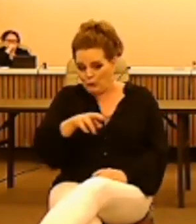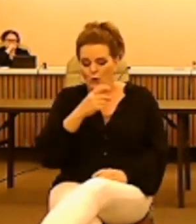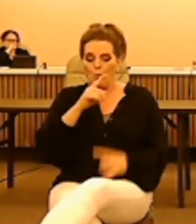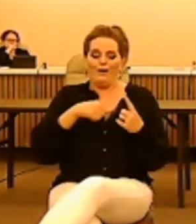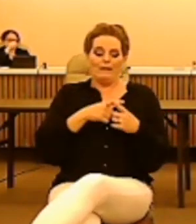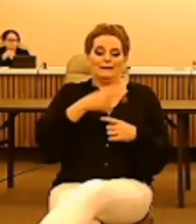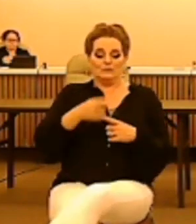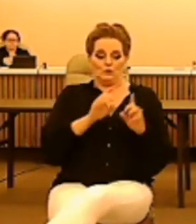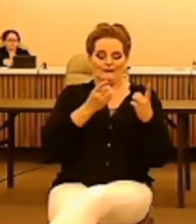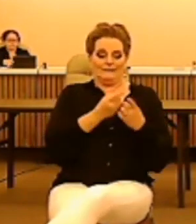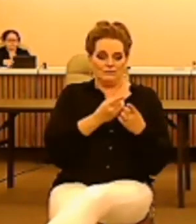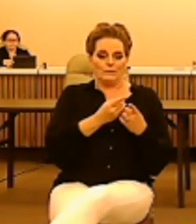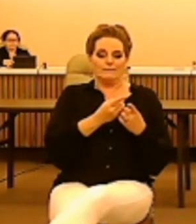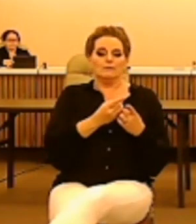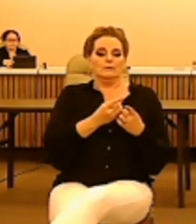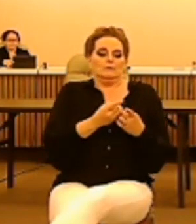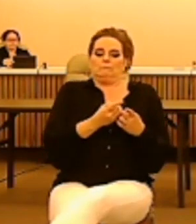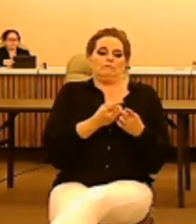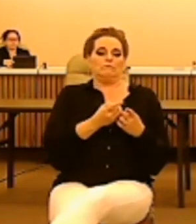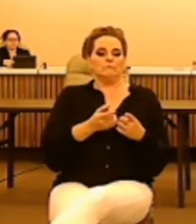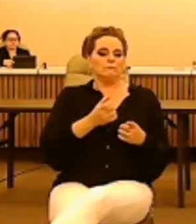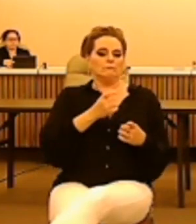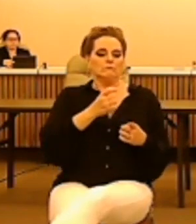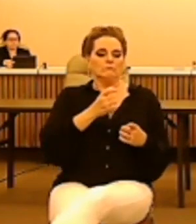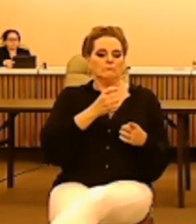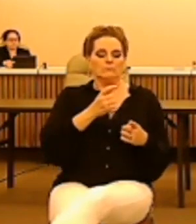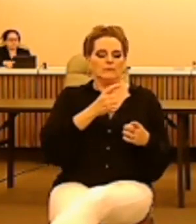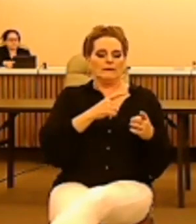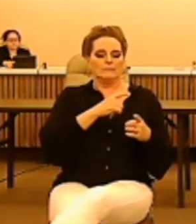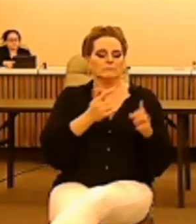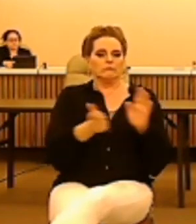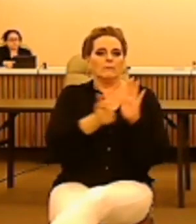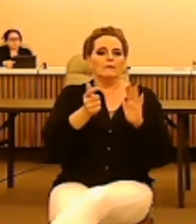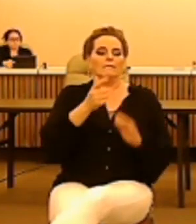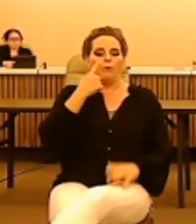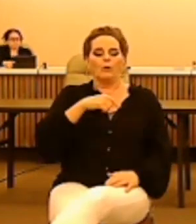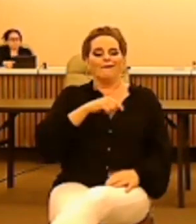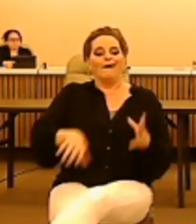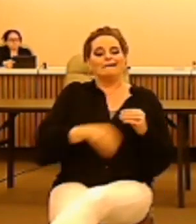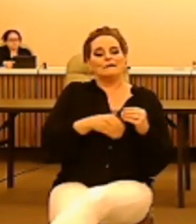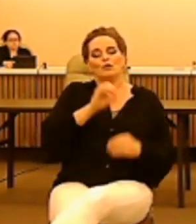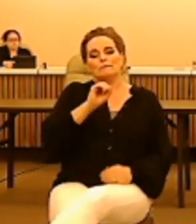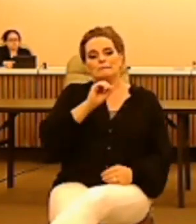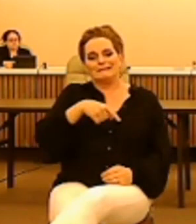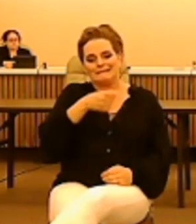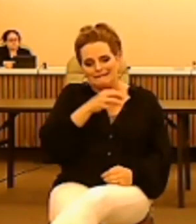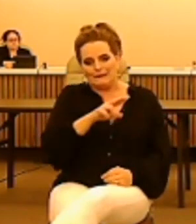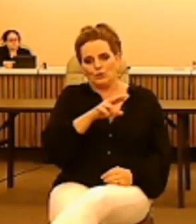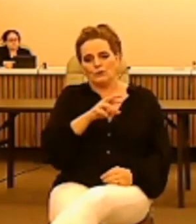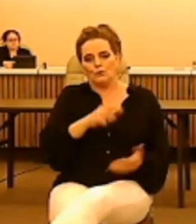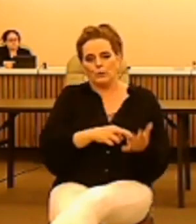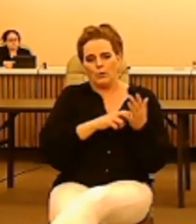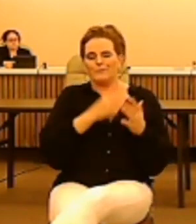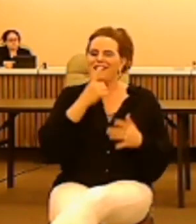that absolutely opposes additional seeker requirements. So for instance, you know, I'm pretty